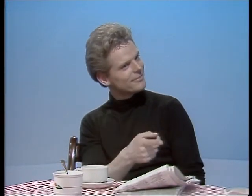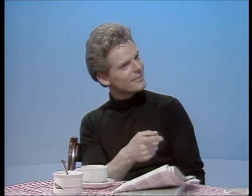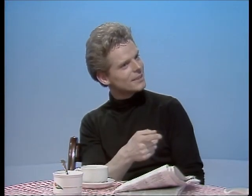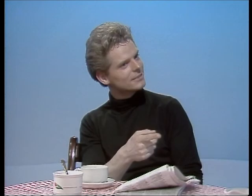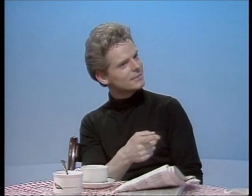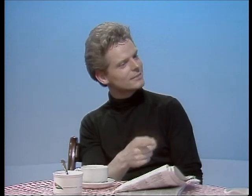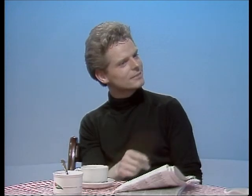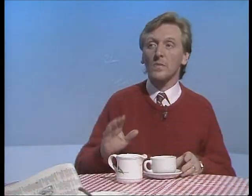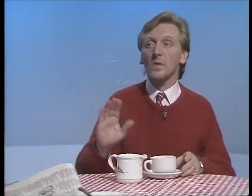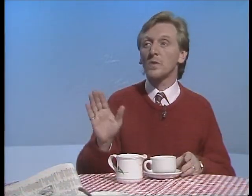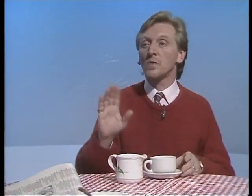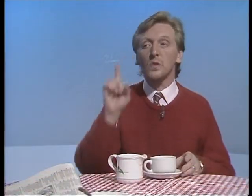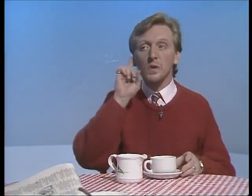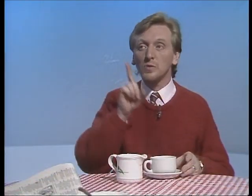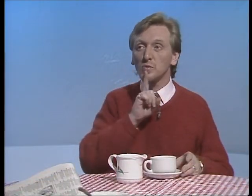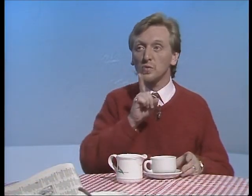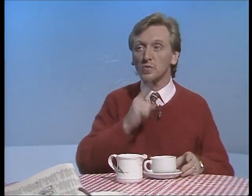Are you deaf? No, I'm hearing.